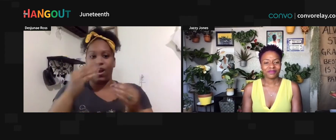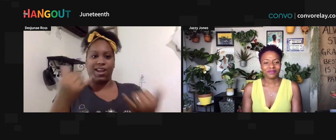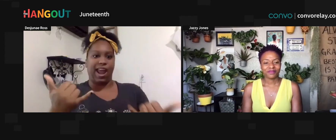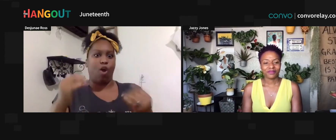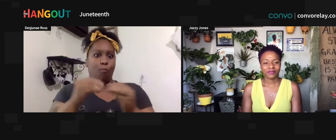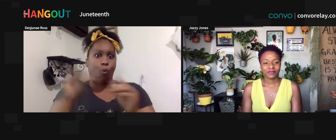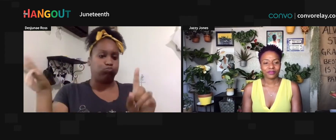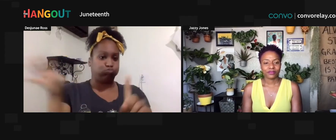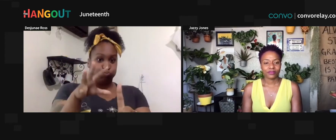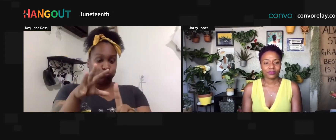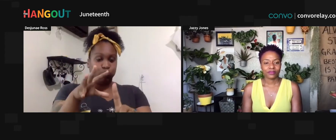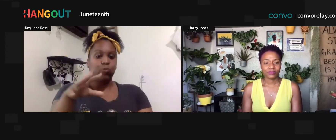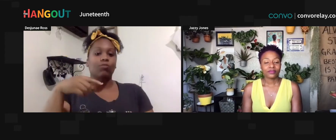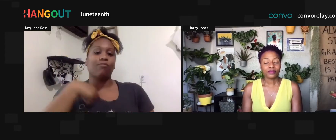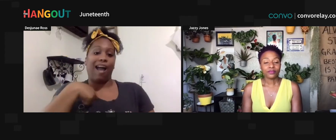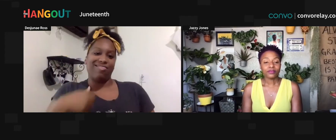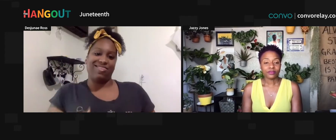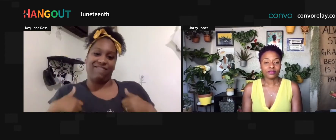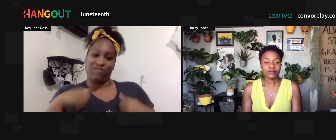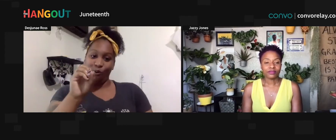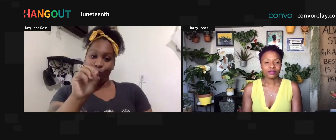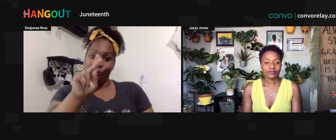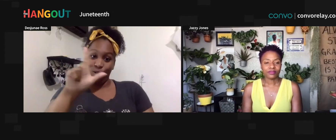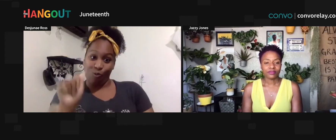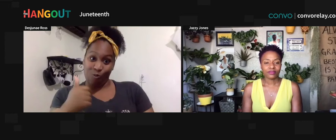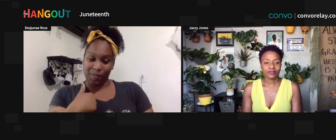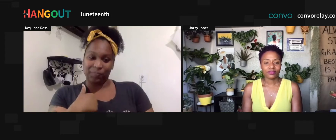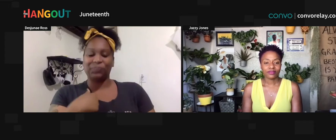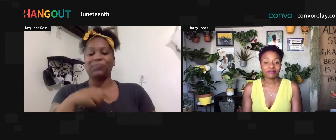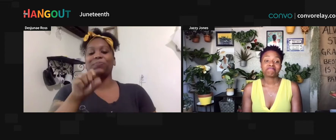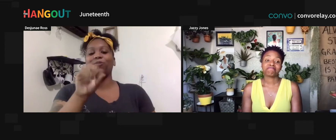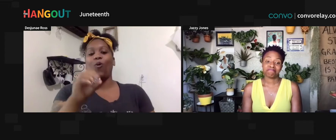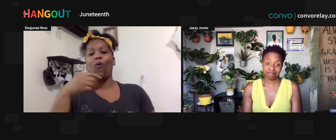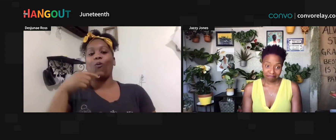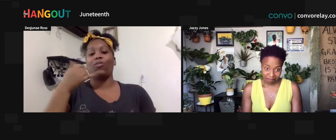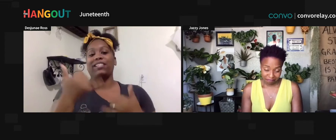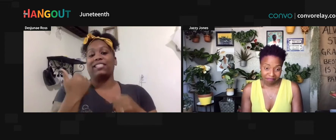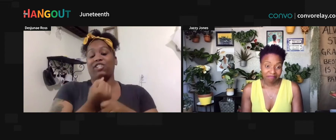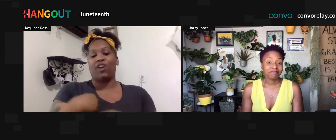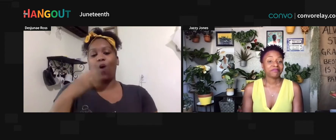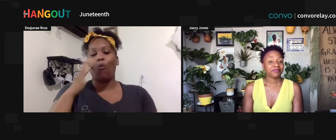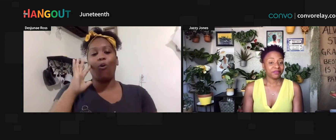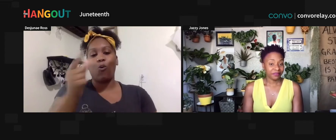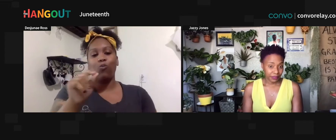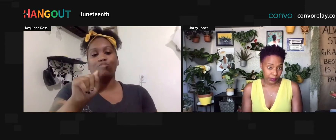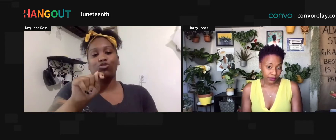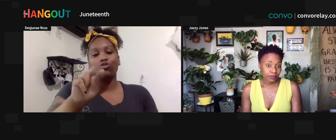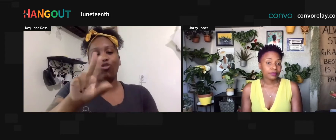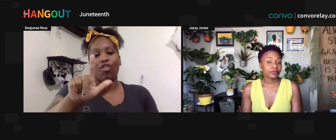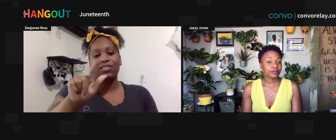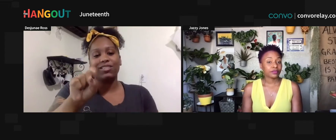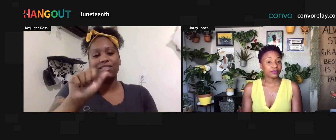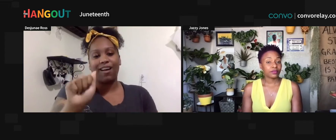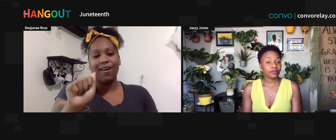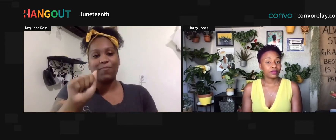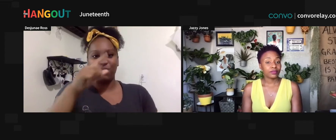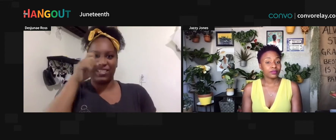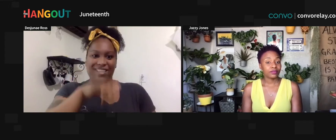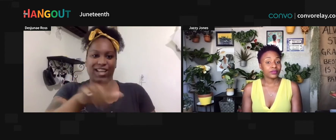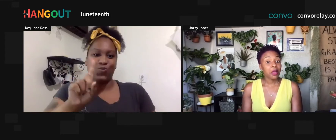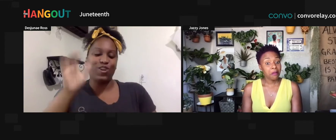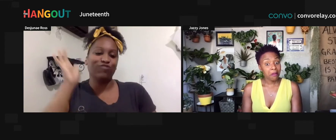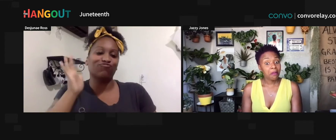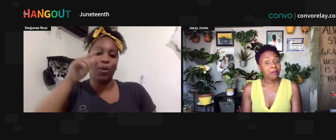year I decided, I mean, now that it's a federal holiday, I felt that I'm